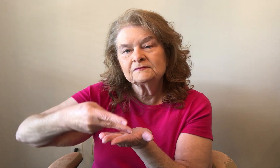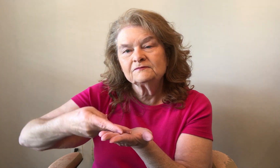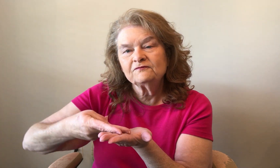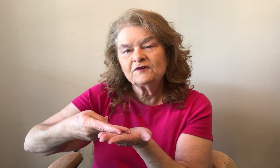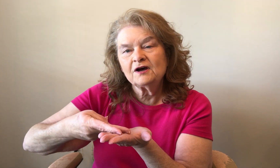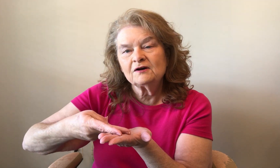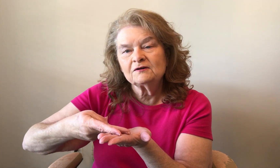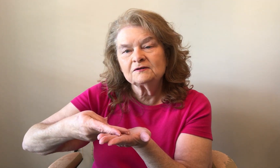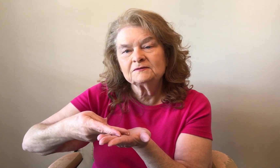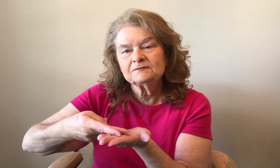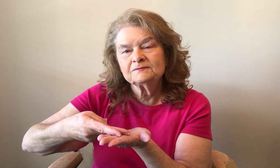Fall.